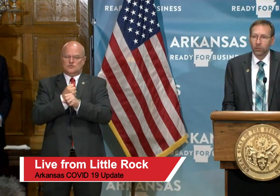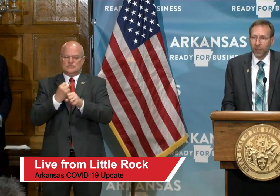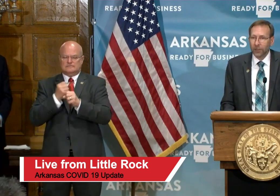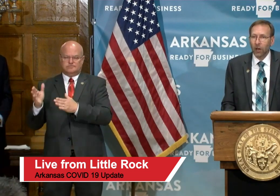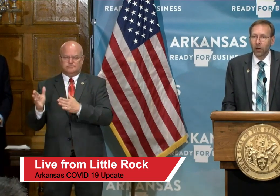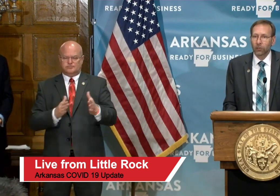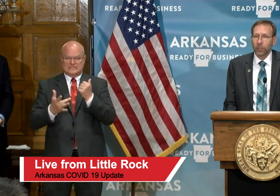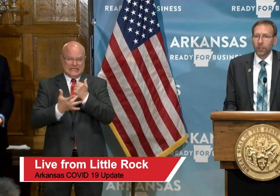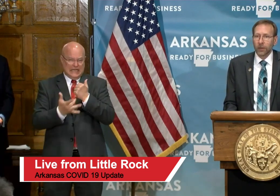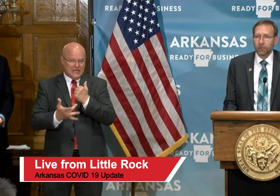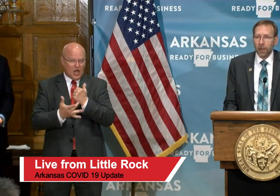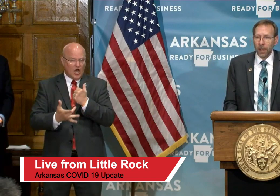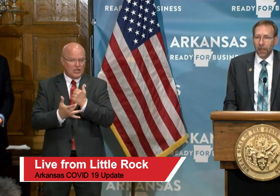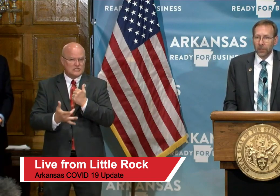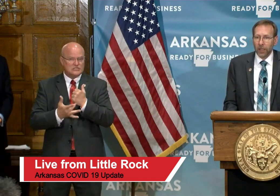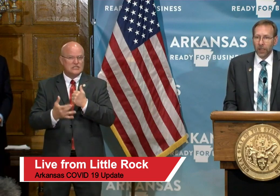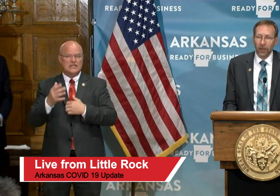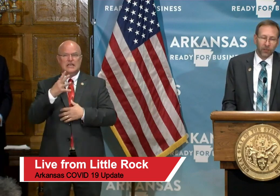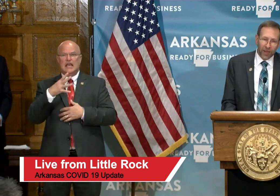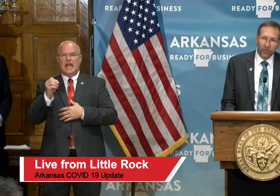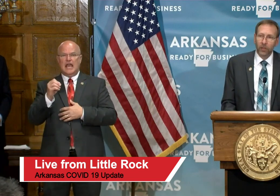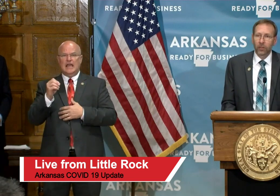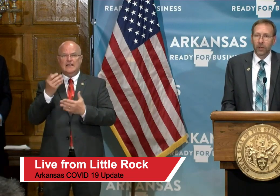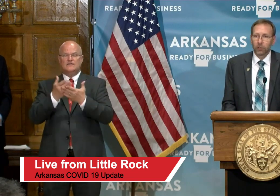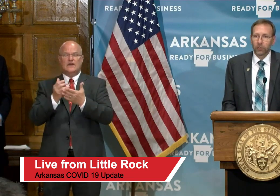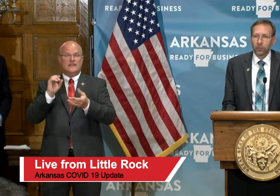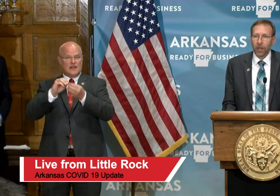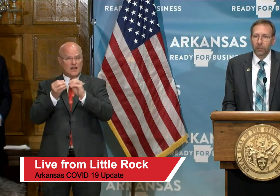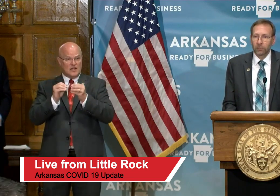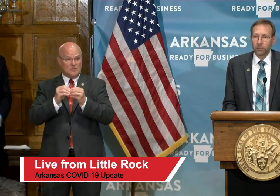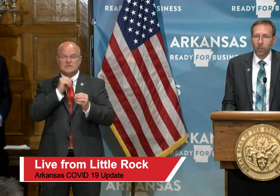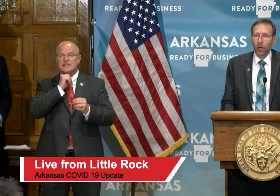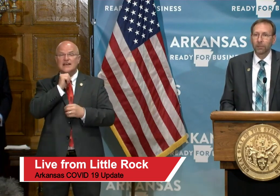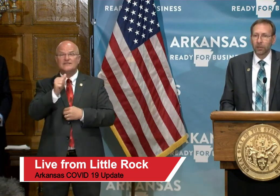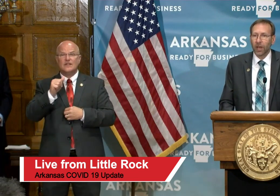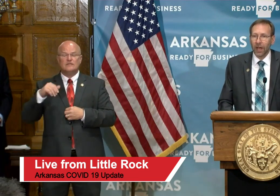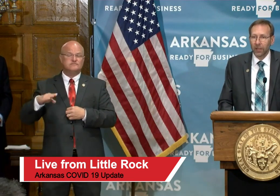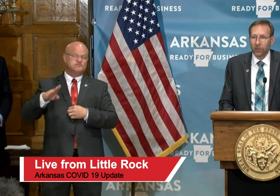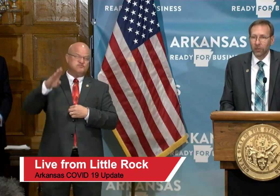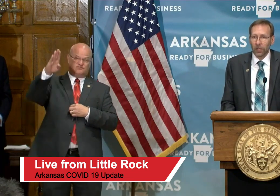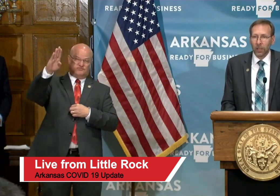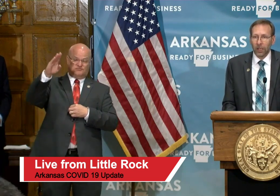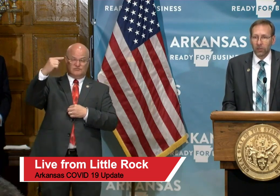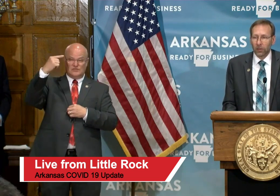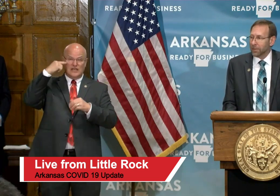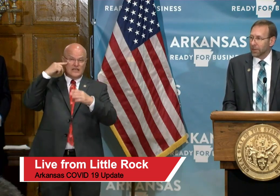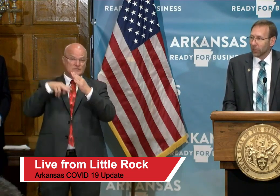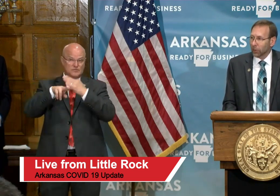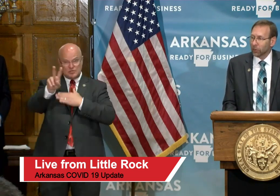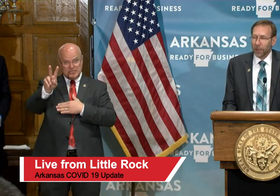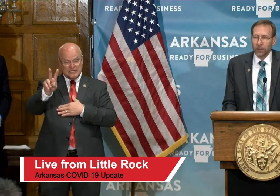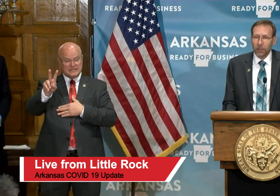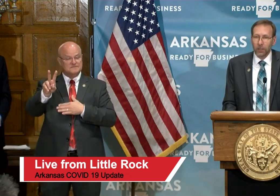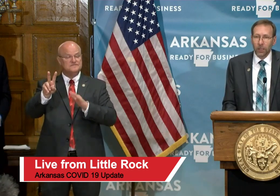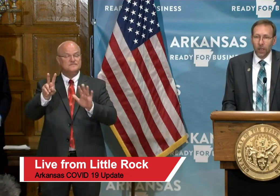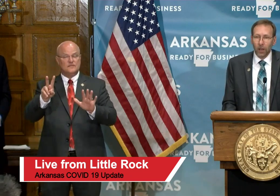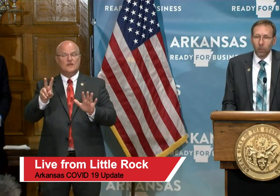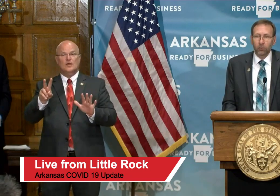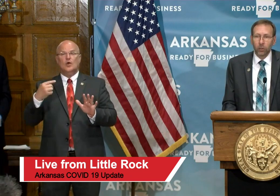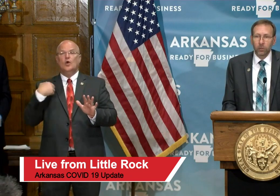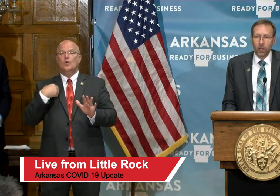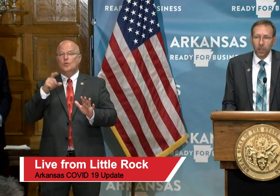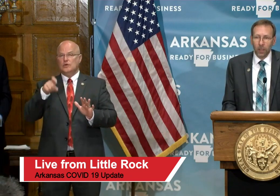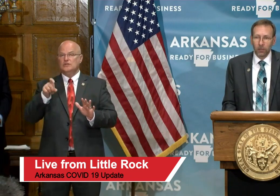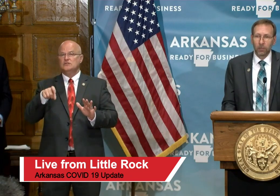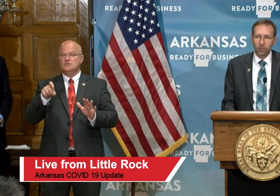strategic use of technology and the fact that our numbers have not gone up as high as maybe they were expecting,